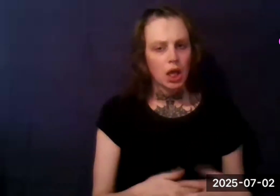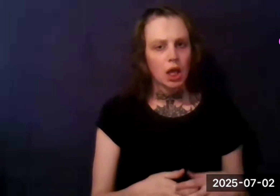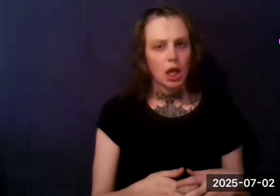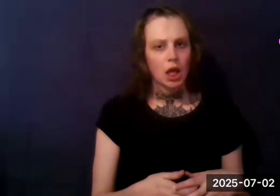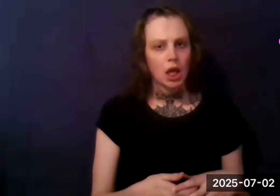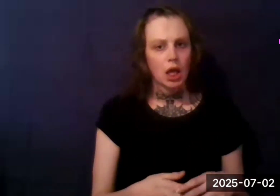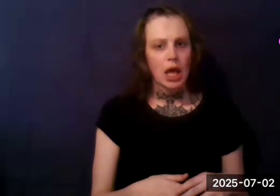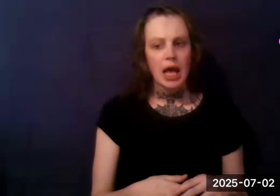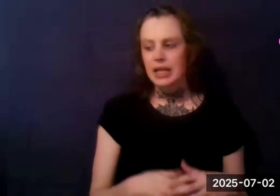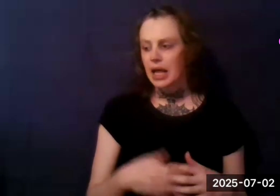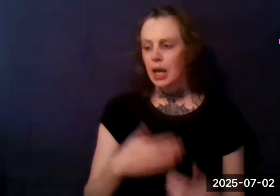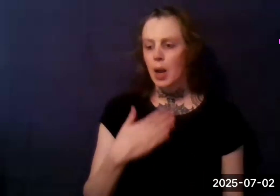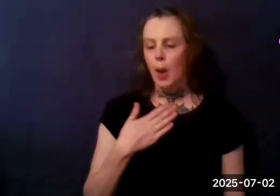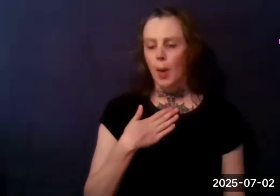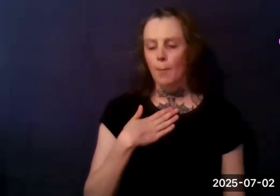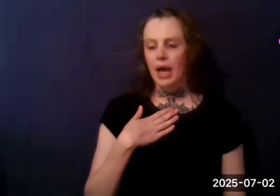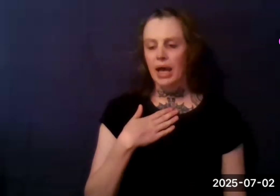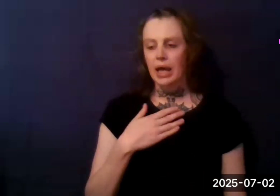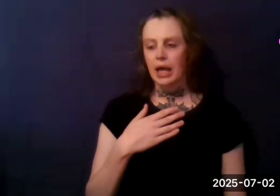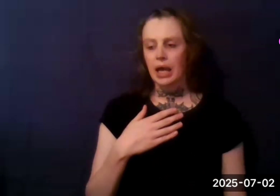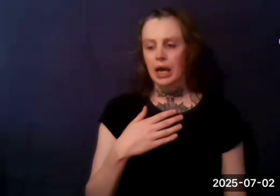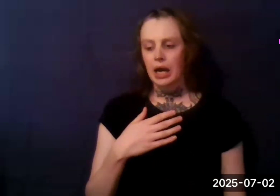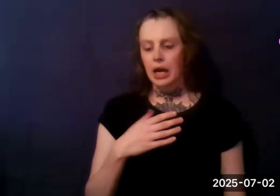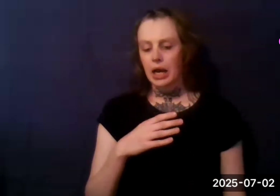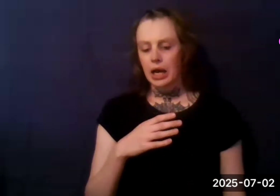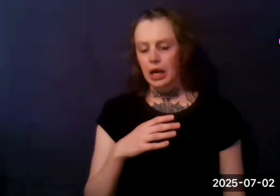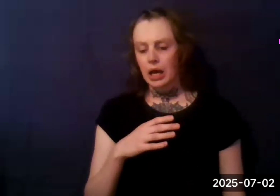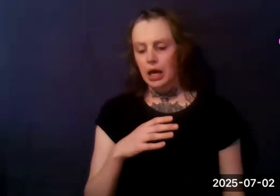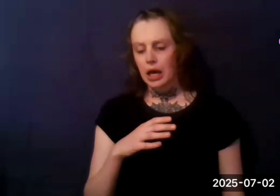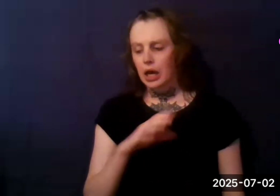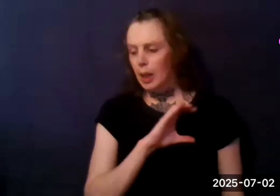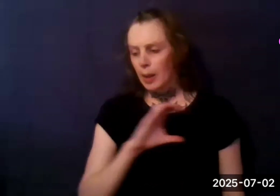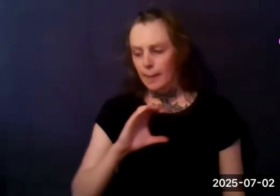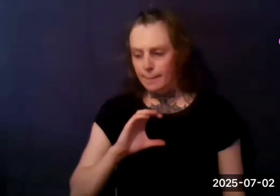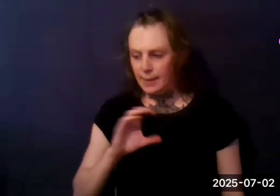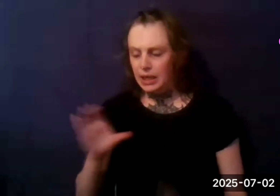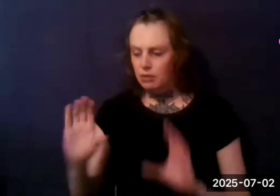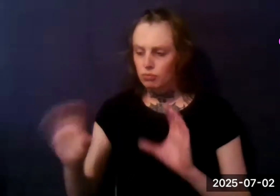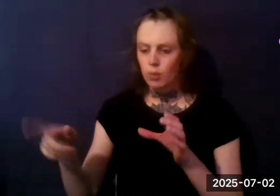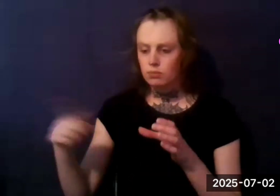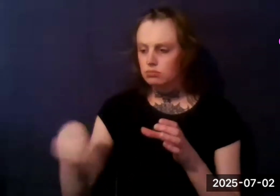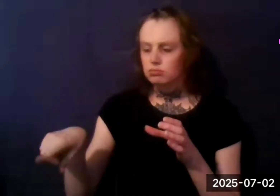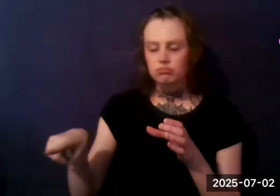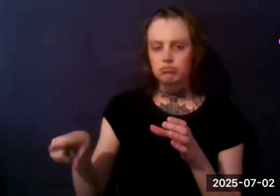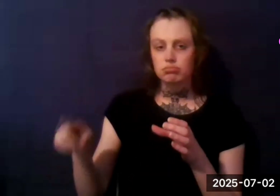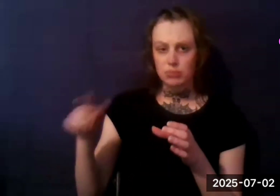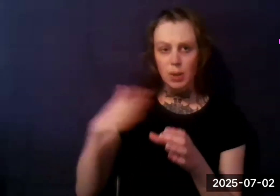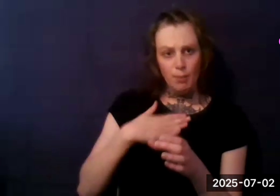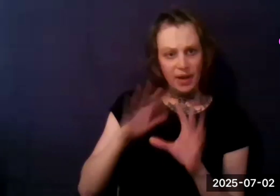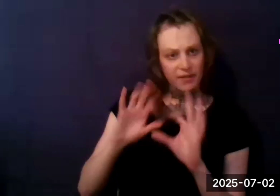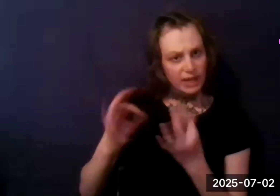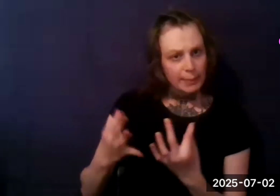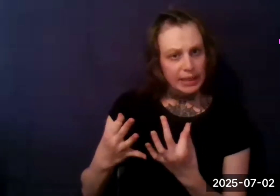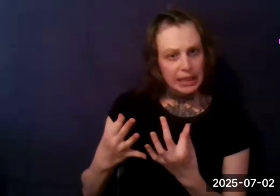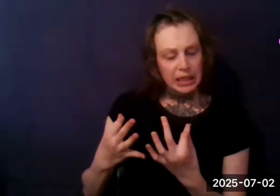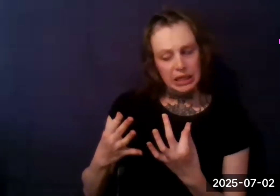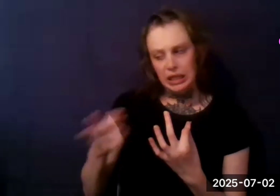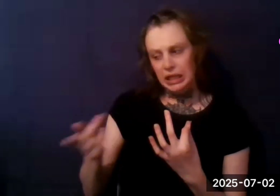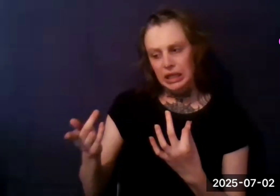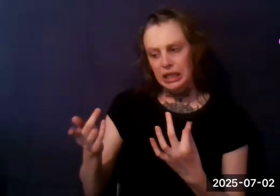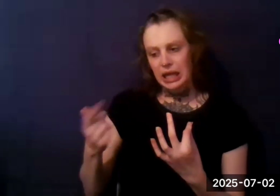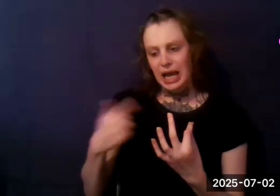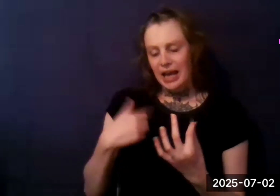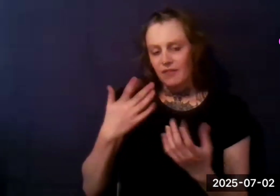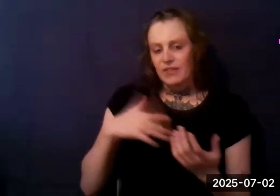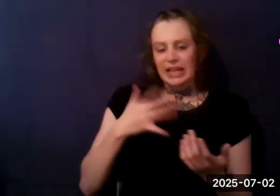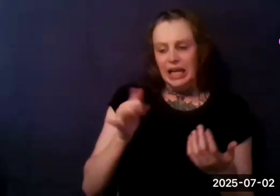AA family," knew about it. Like I casually meant like, "Oh, yada yada." My ex, they're like, "You guys broke up? Like you must have been devastated," because they knew how